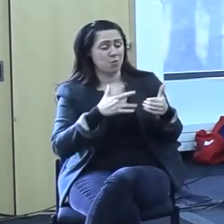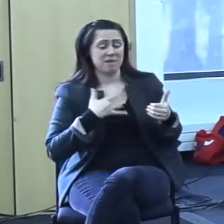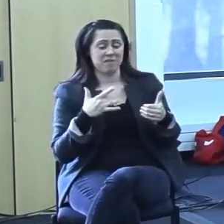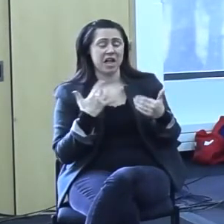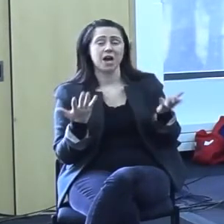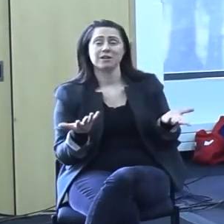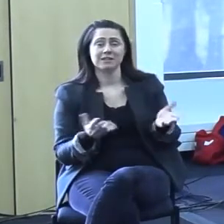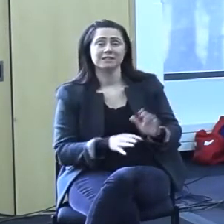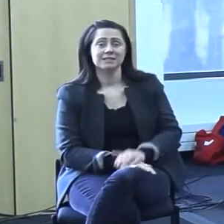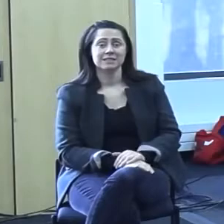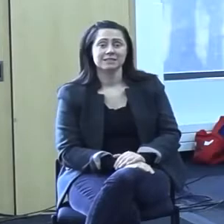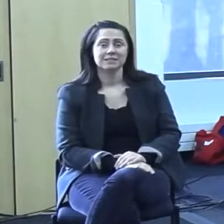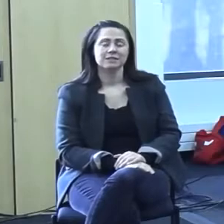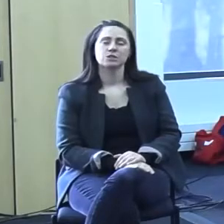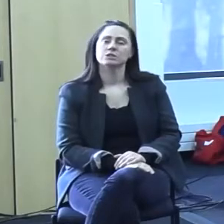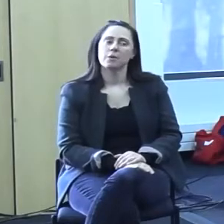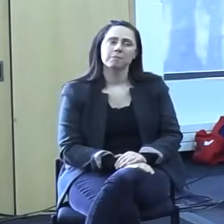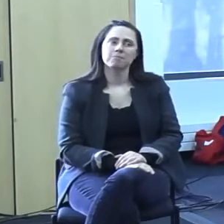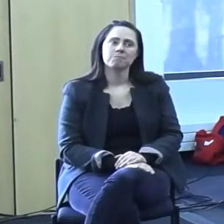Um, so just